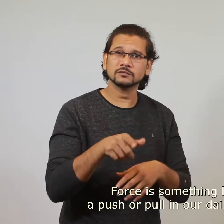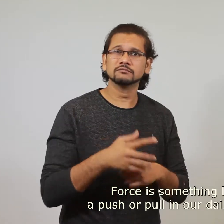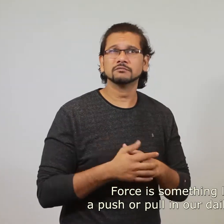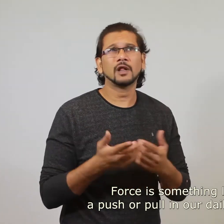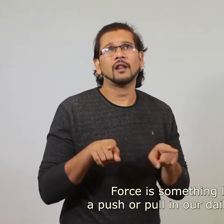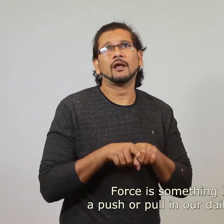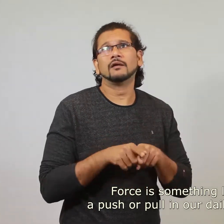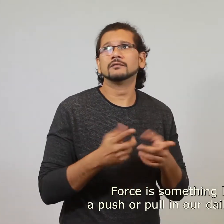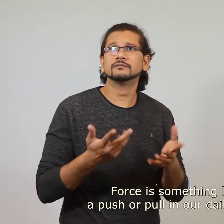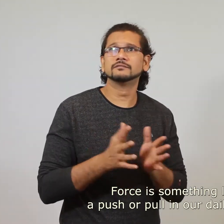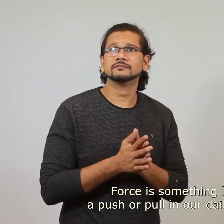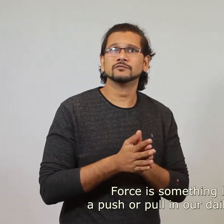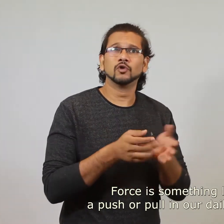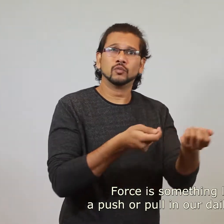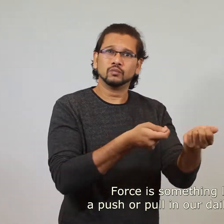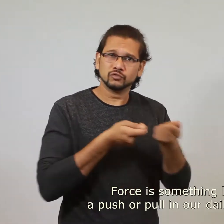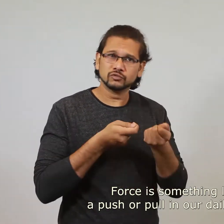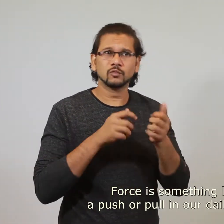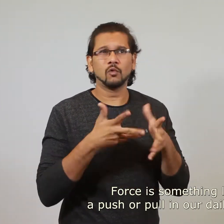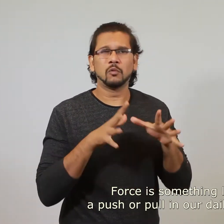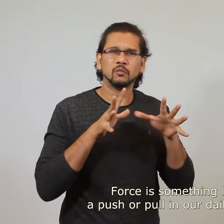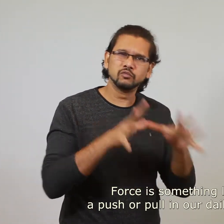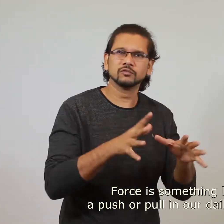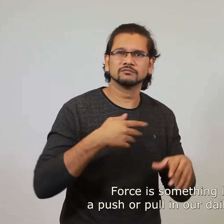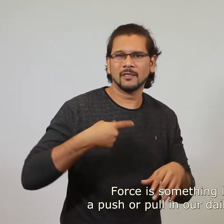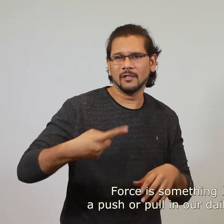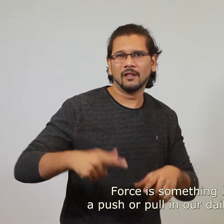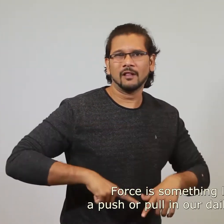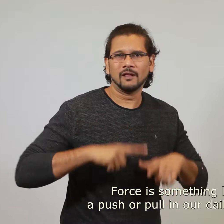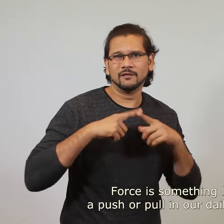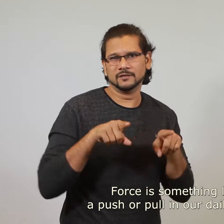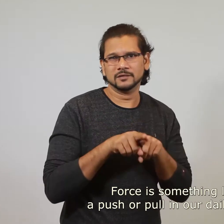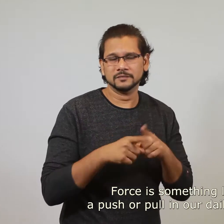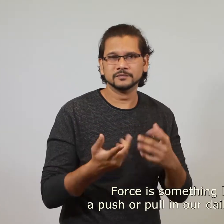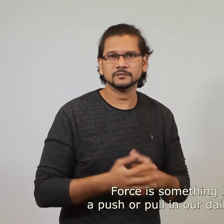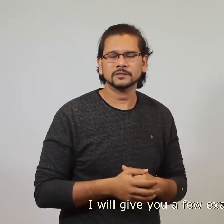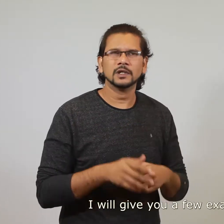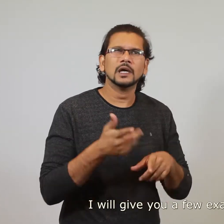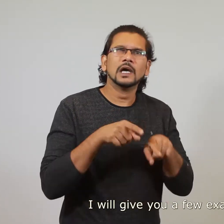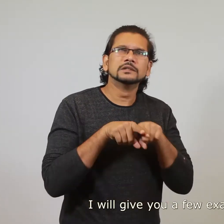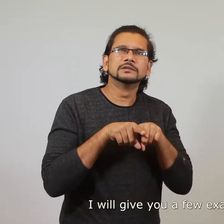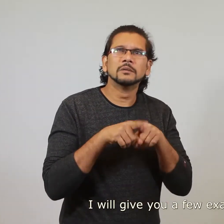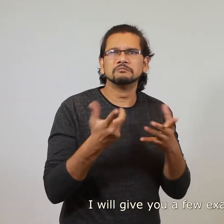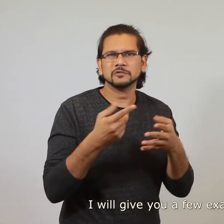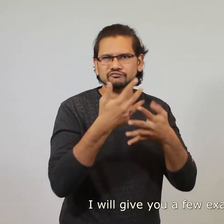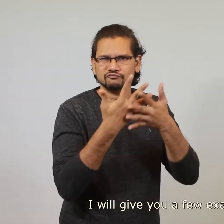Force is something like a push or a pull in our daily lives. I will give you a